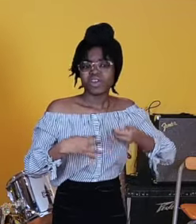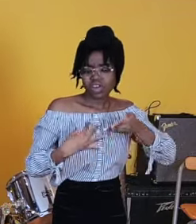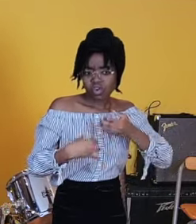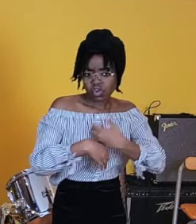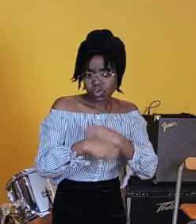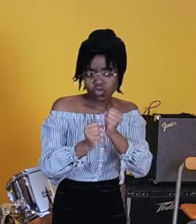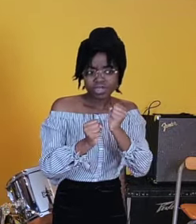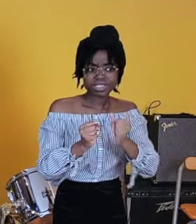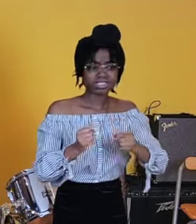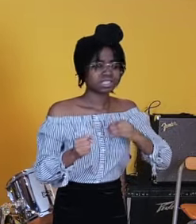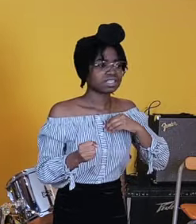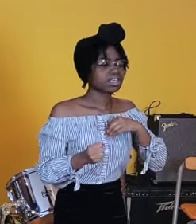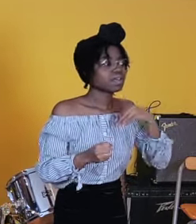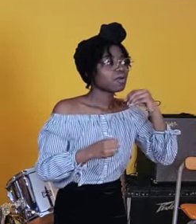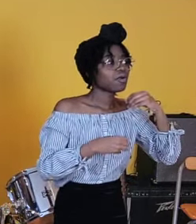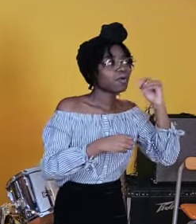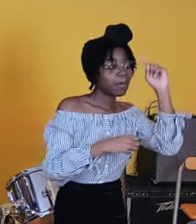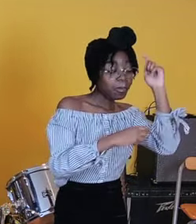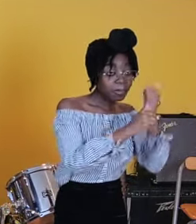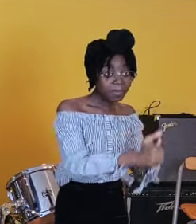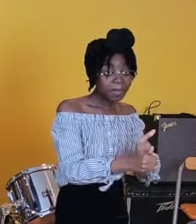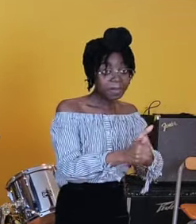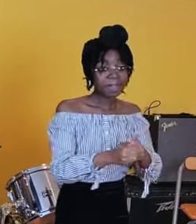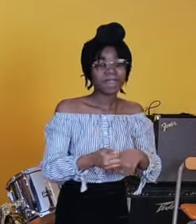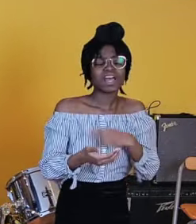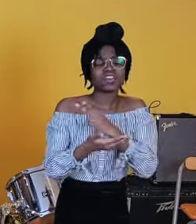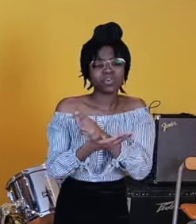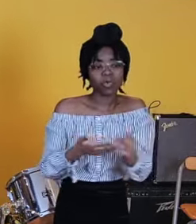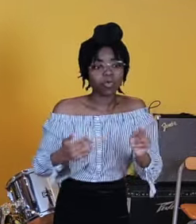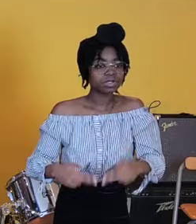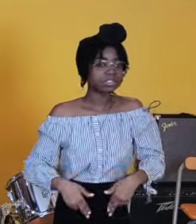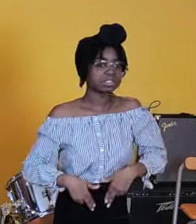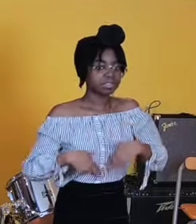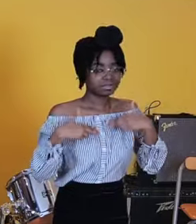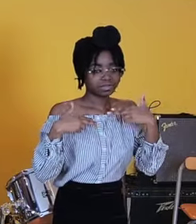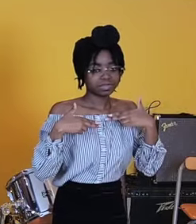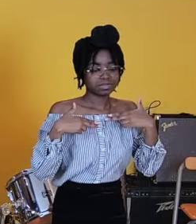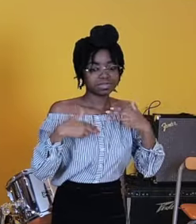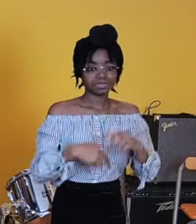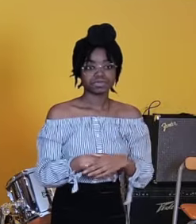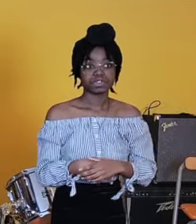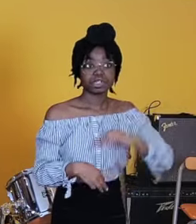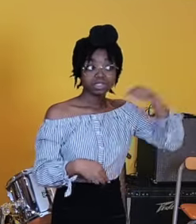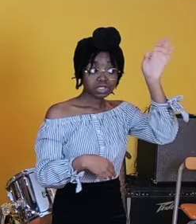righteous living. So God is looking for godly fathers.